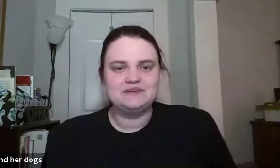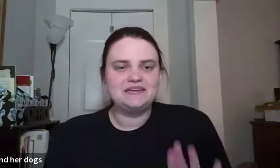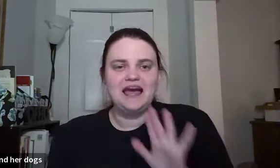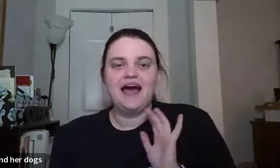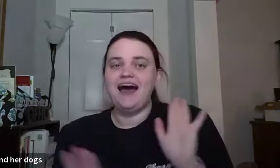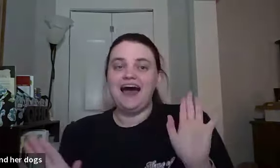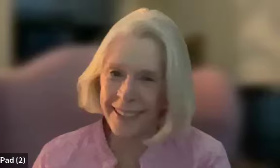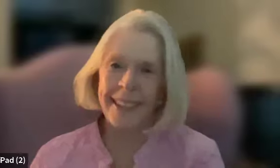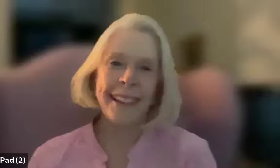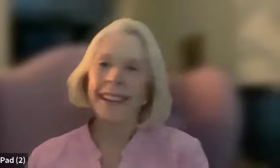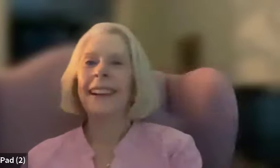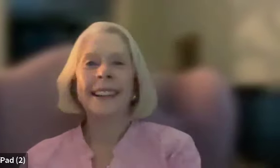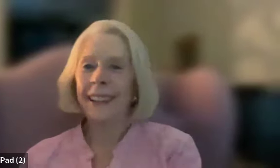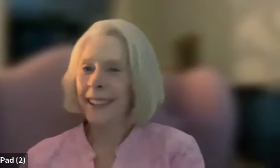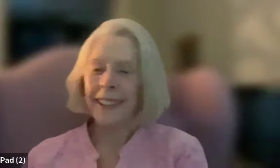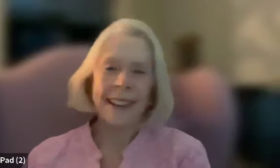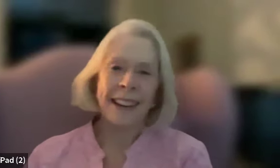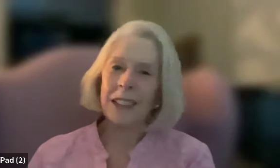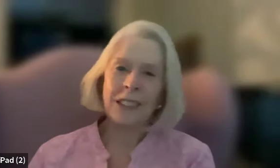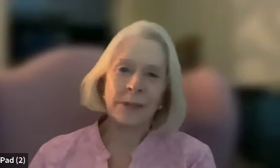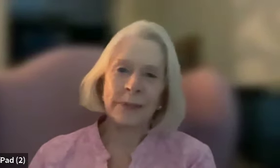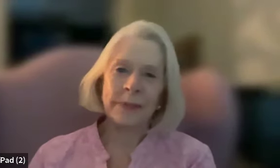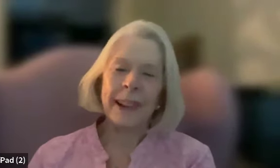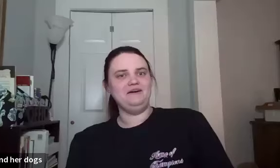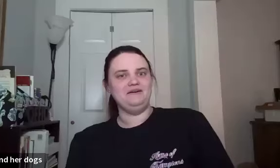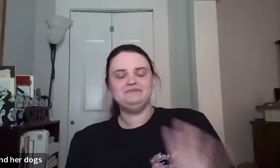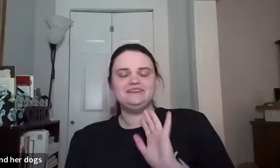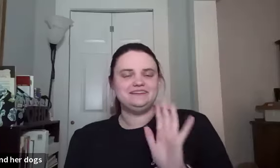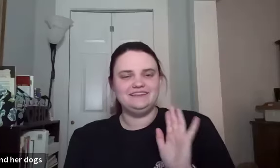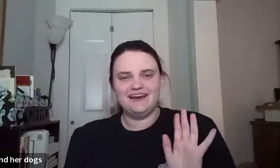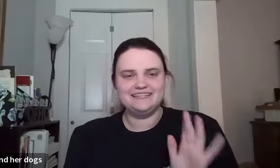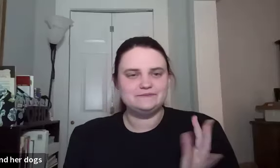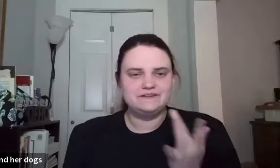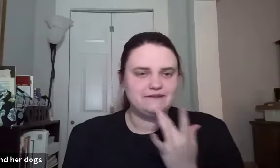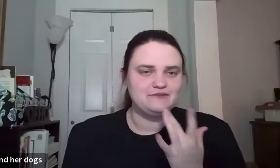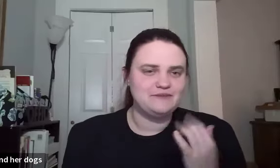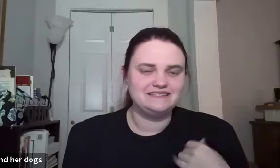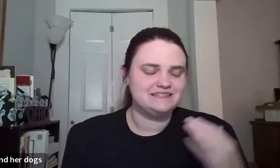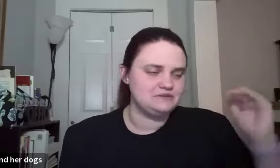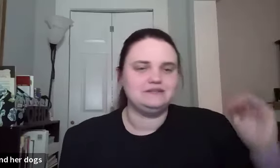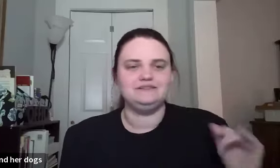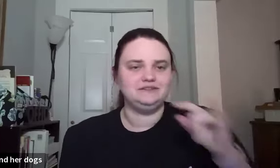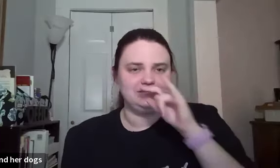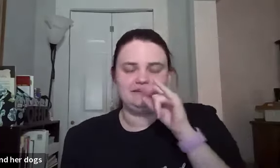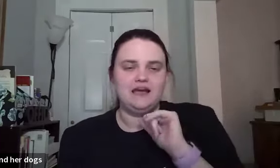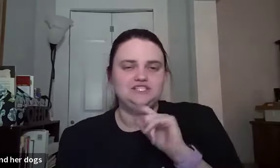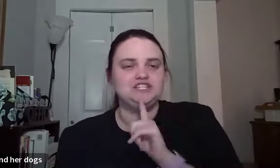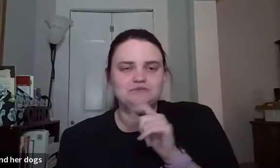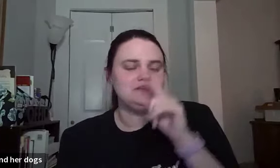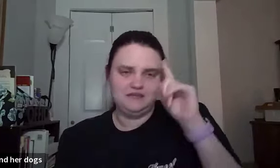been, I could see when I did it, you guys kind of like all were like, oh, yeah, it's been a favorite of mine since I was like a little kid. Like I genuinely